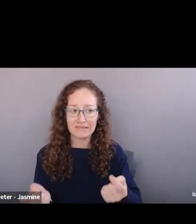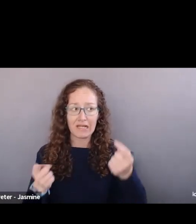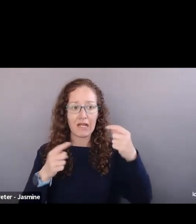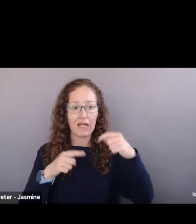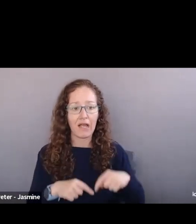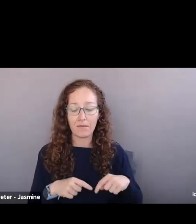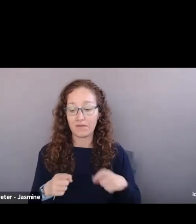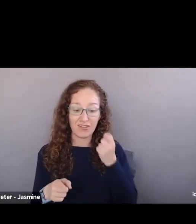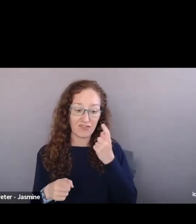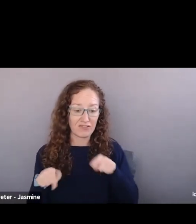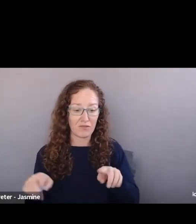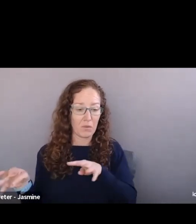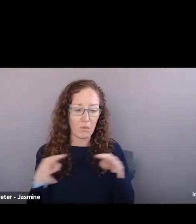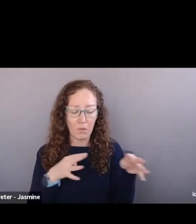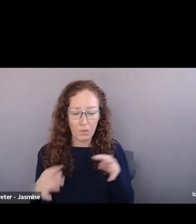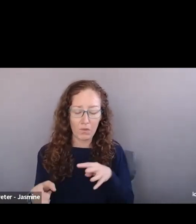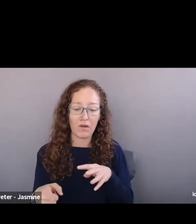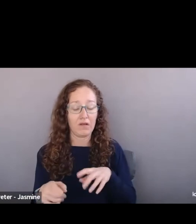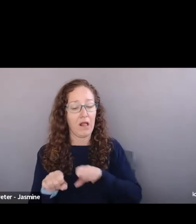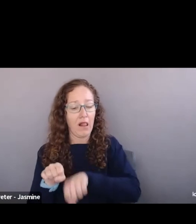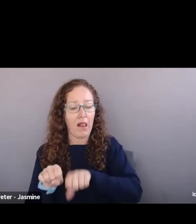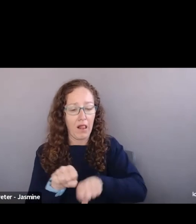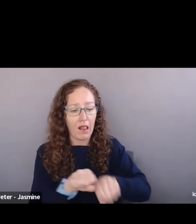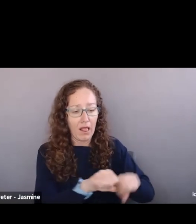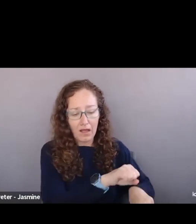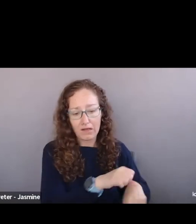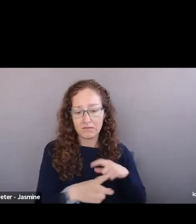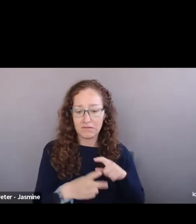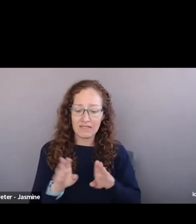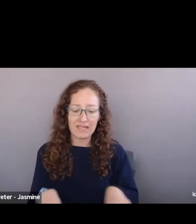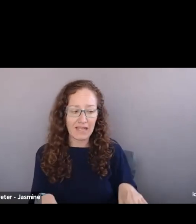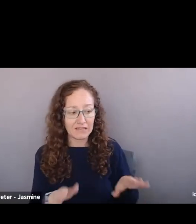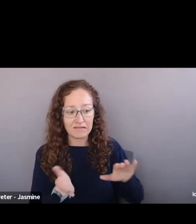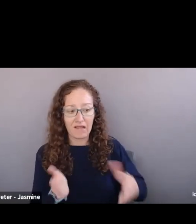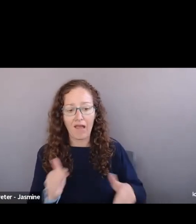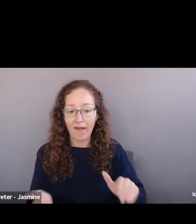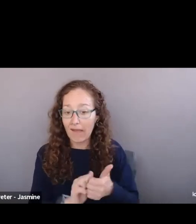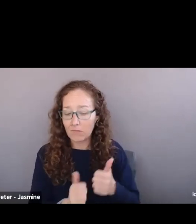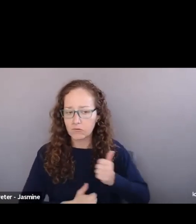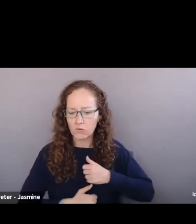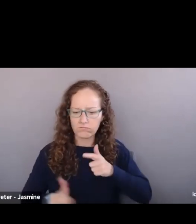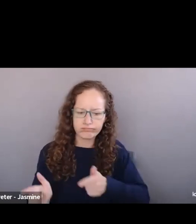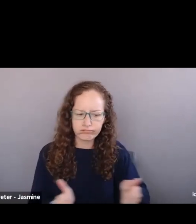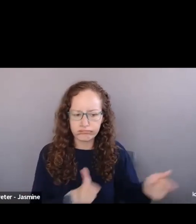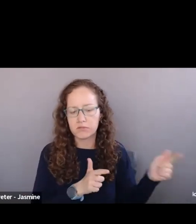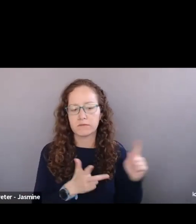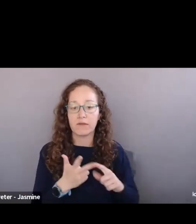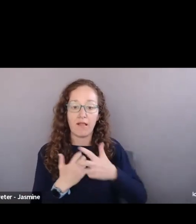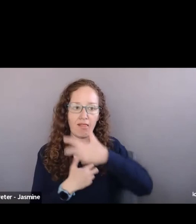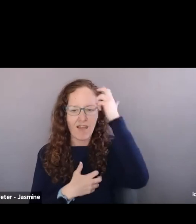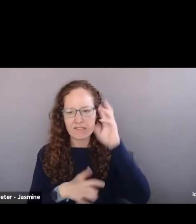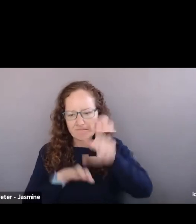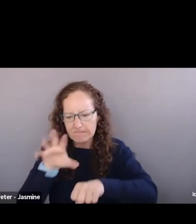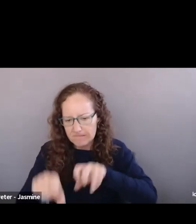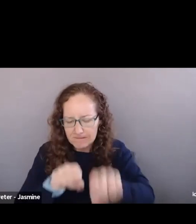rape, children being killed by soldiers and lions, days, weeks, and months of walking to flee to